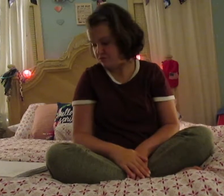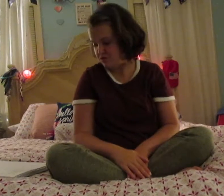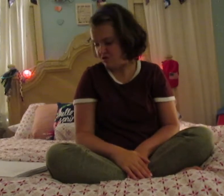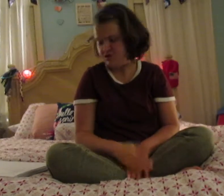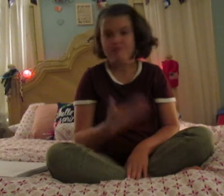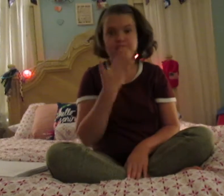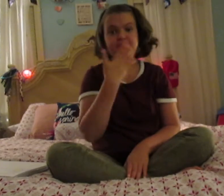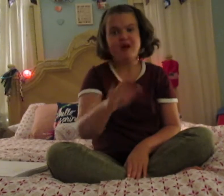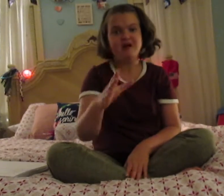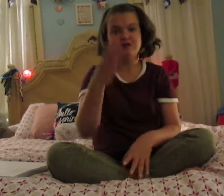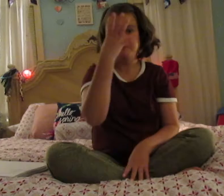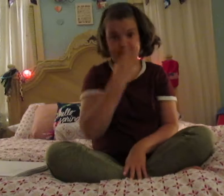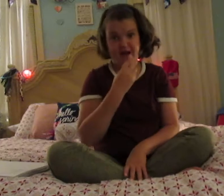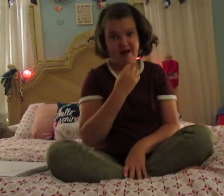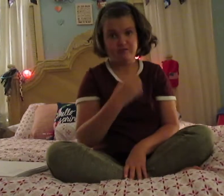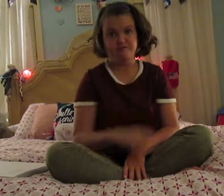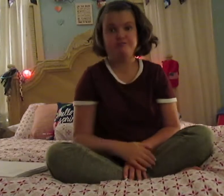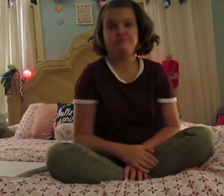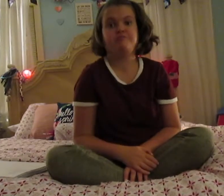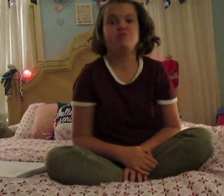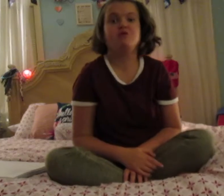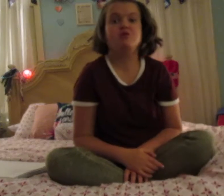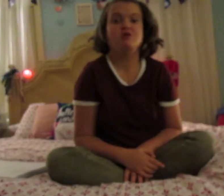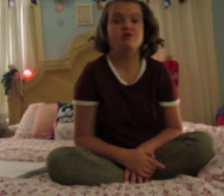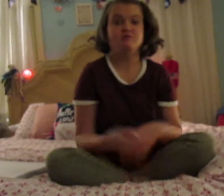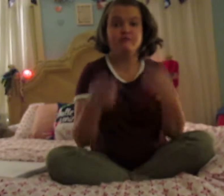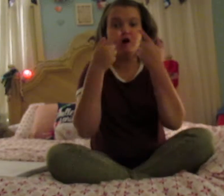Bad. Mad. Upset.